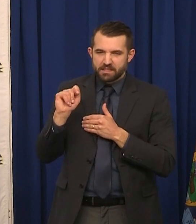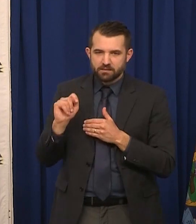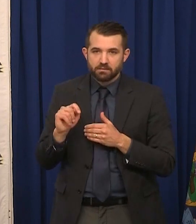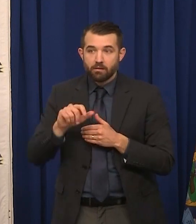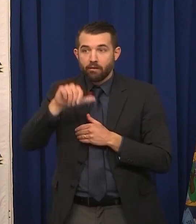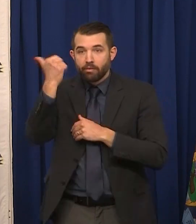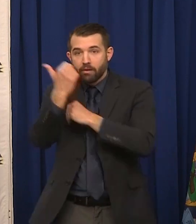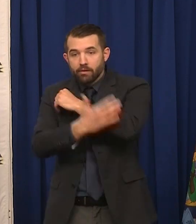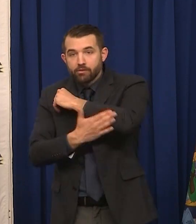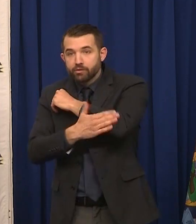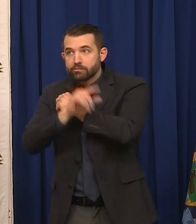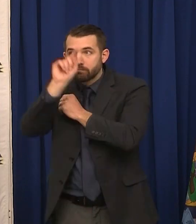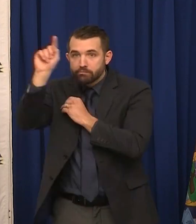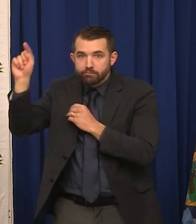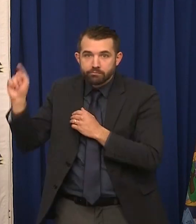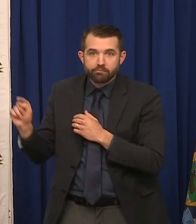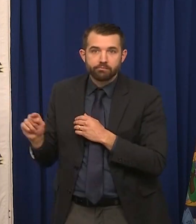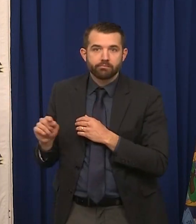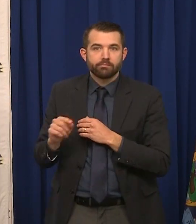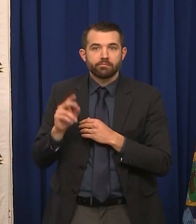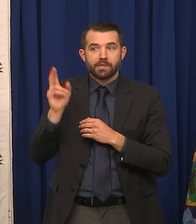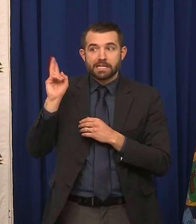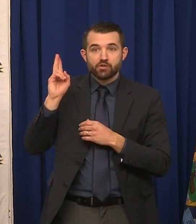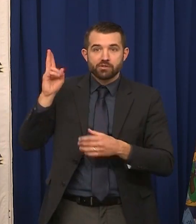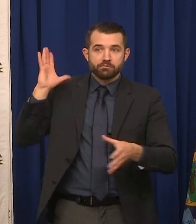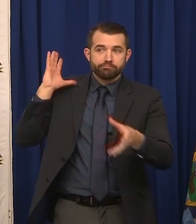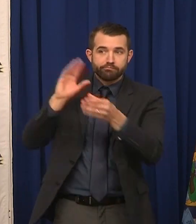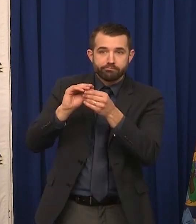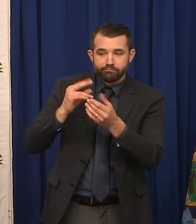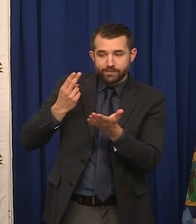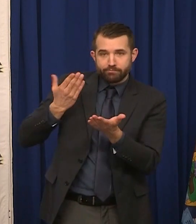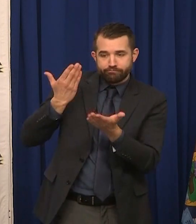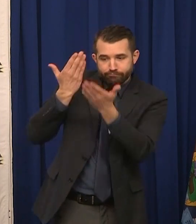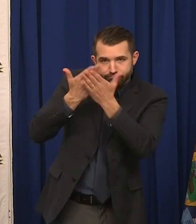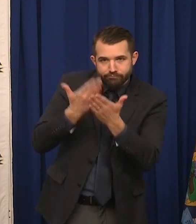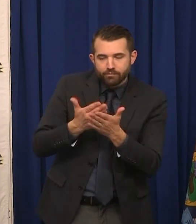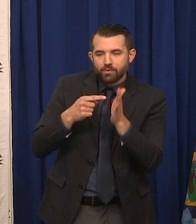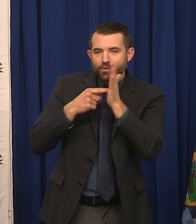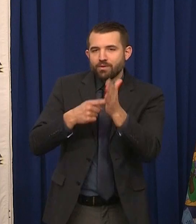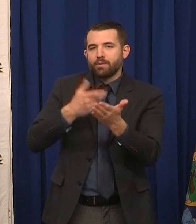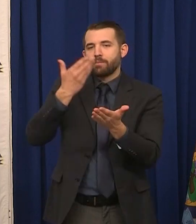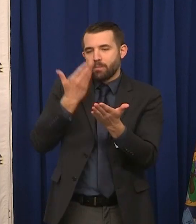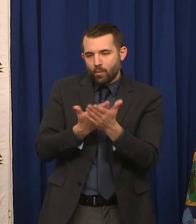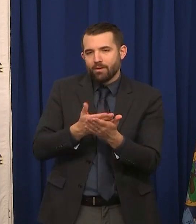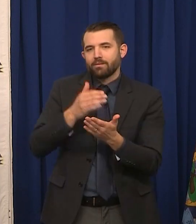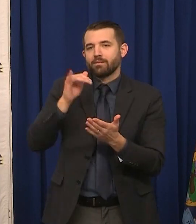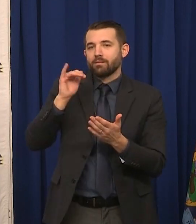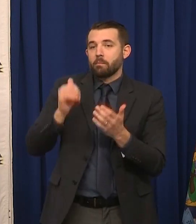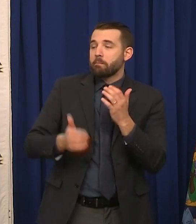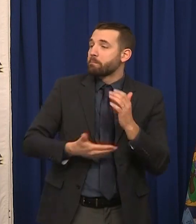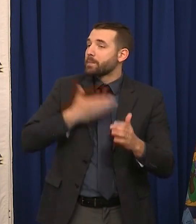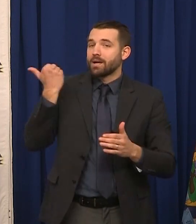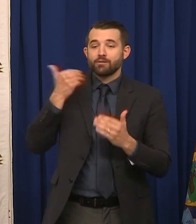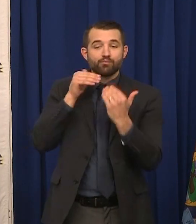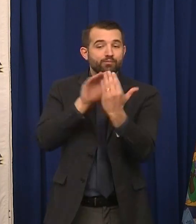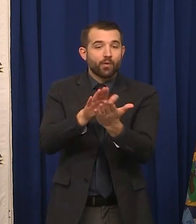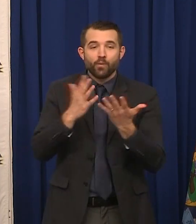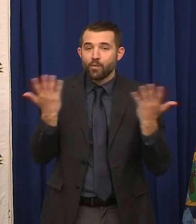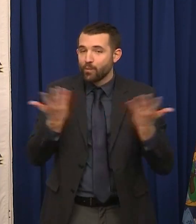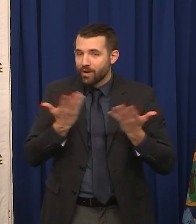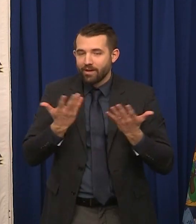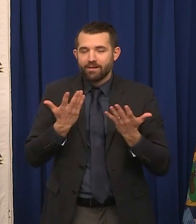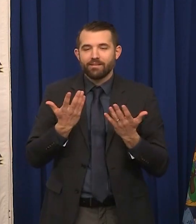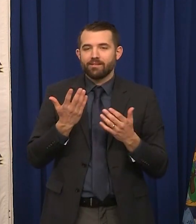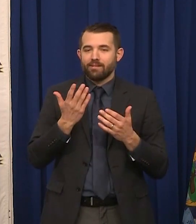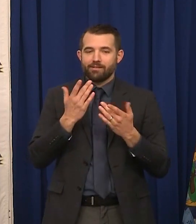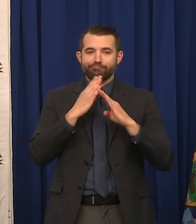countries, as well as from historical experience, that this physical distancing is the surest way to disrupt the natural